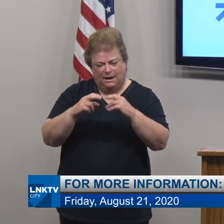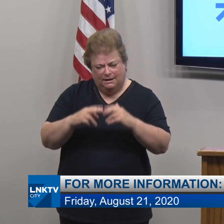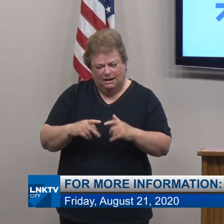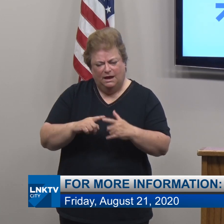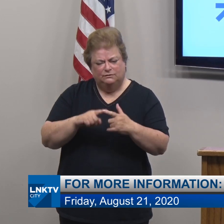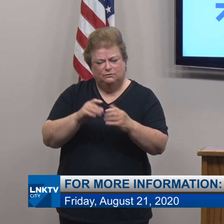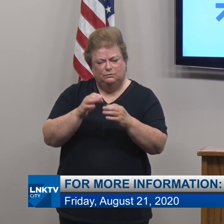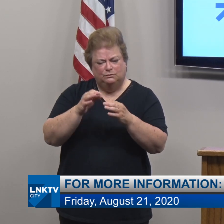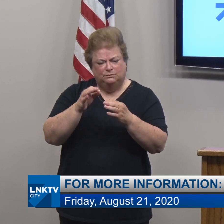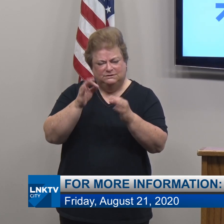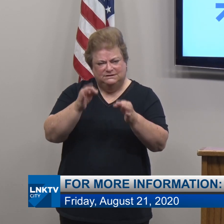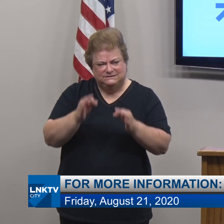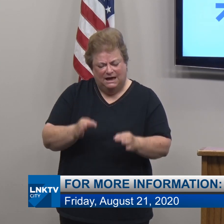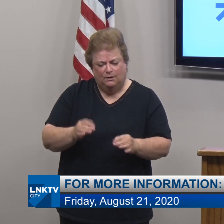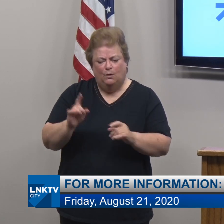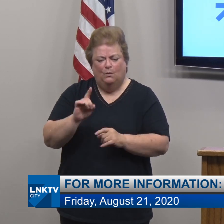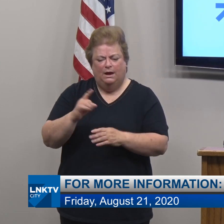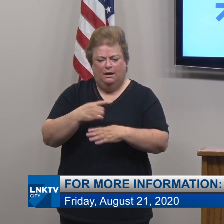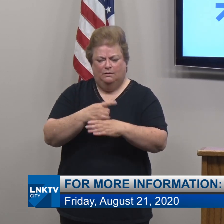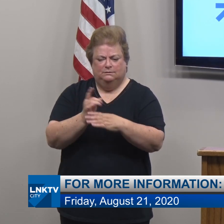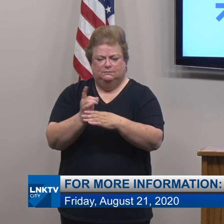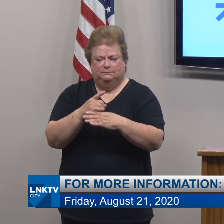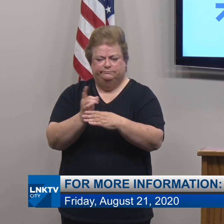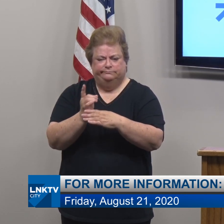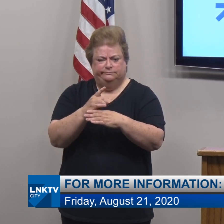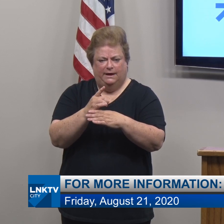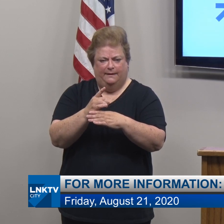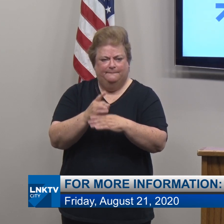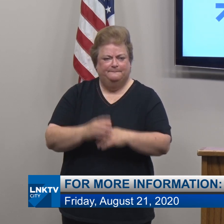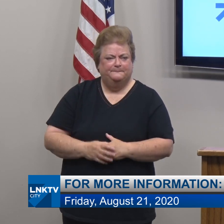position of the risk dial. Over to you, Pat.